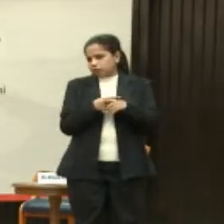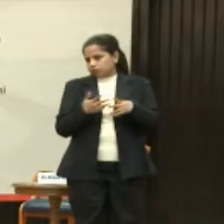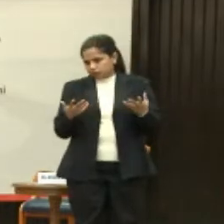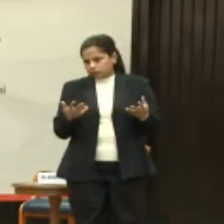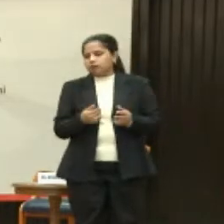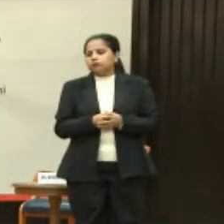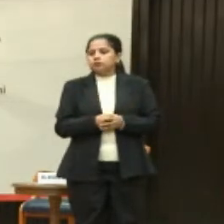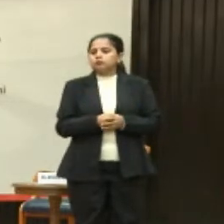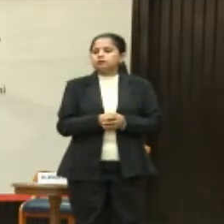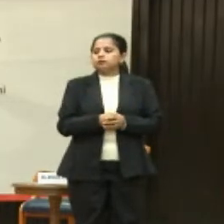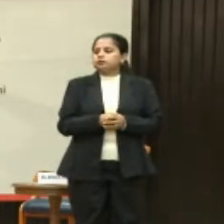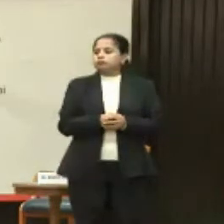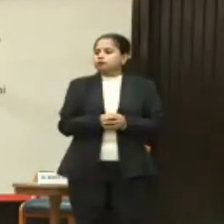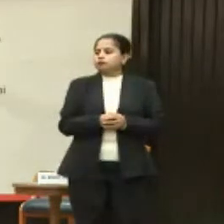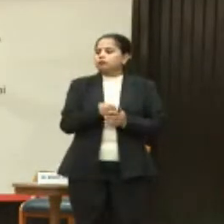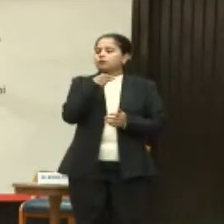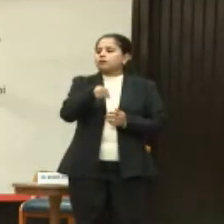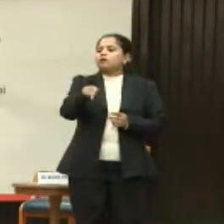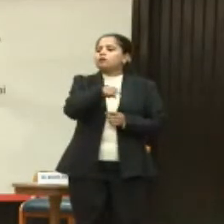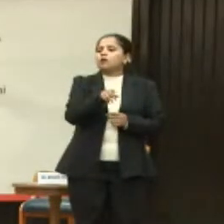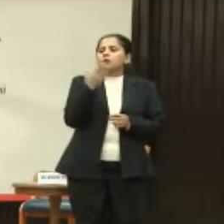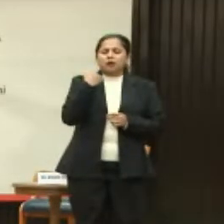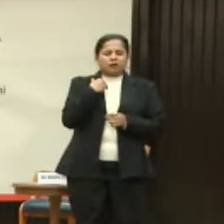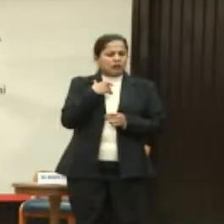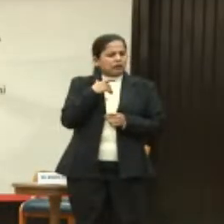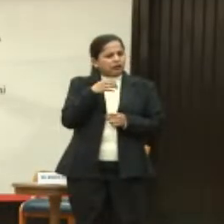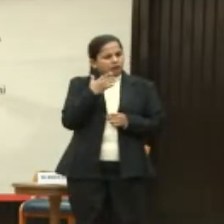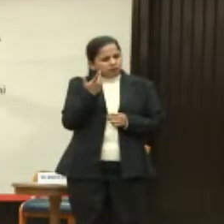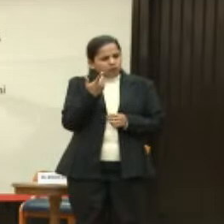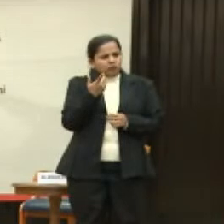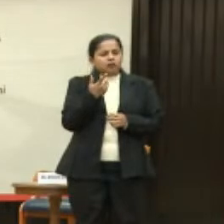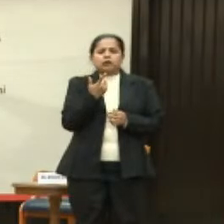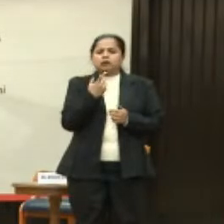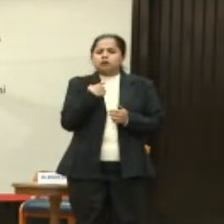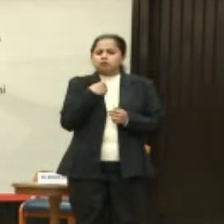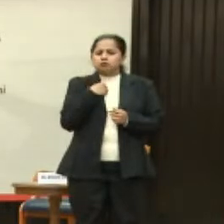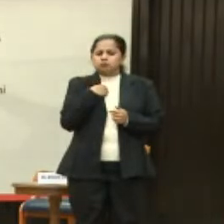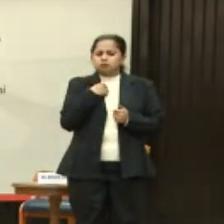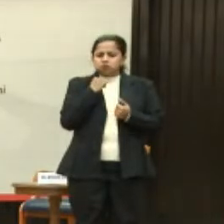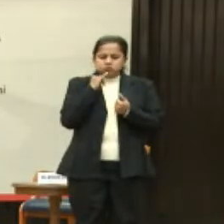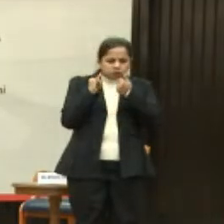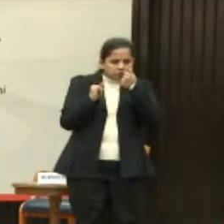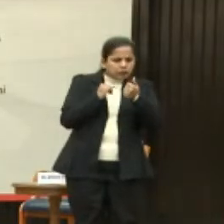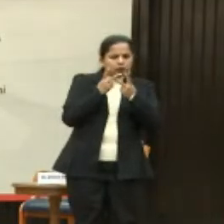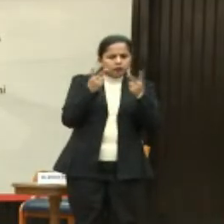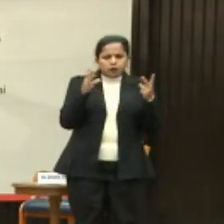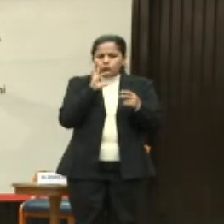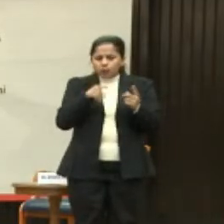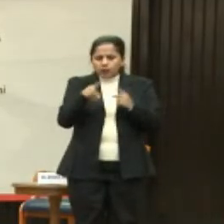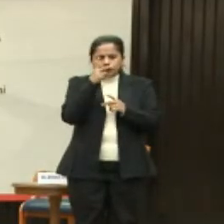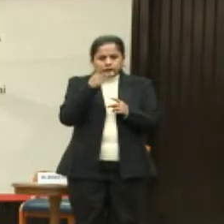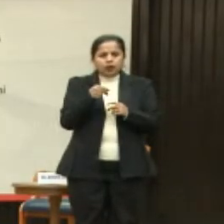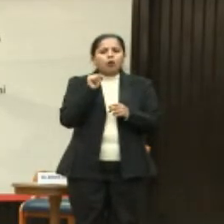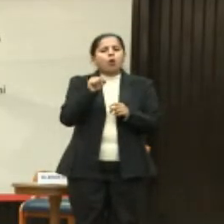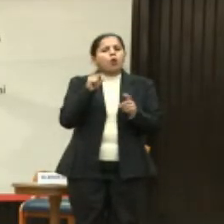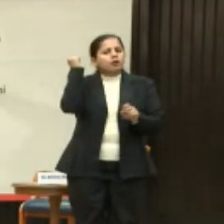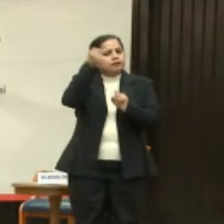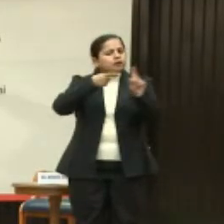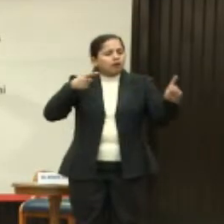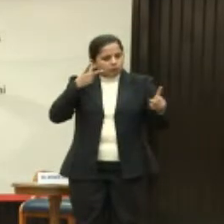later. It is not in the critical edition of the Valmiki Ramayana, the one brought out